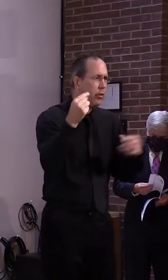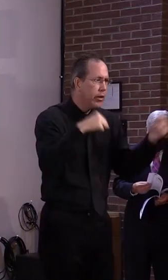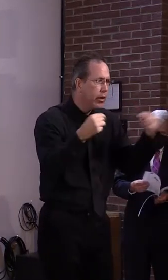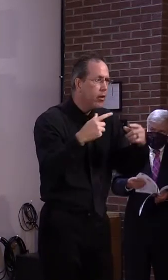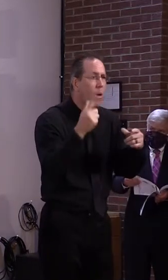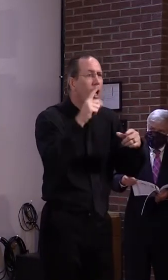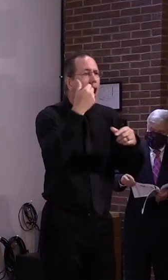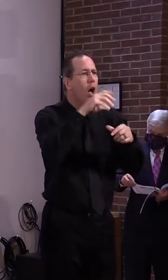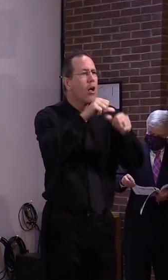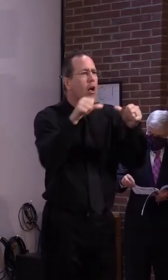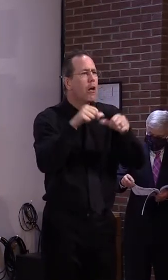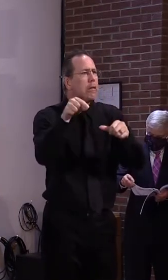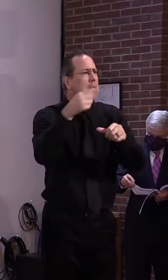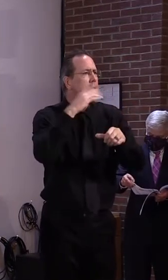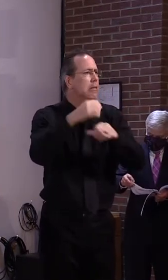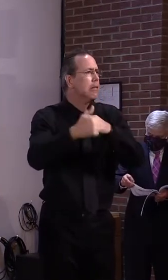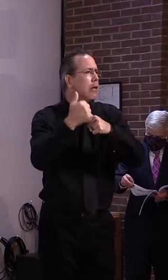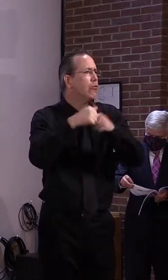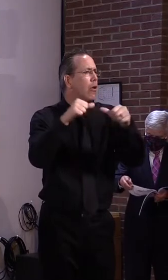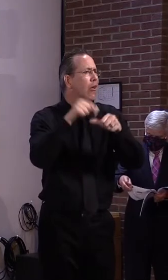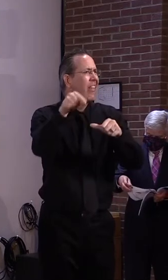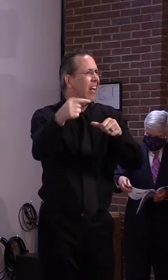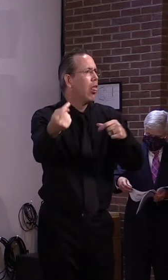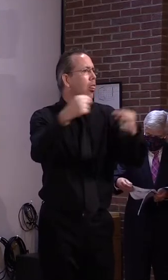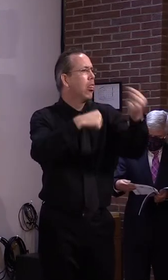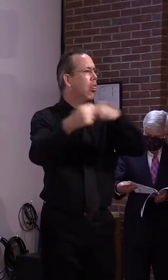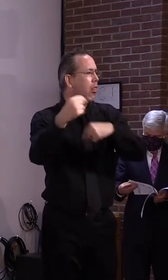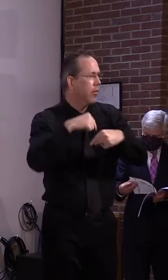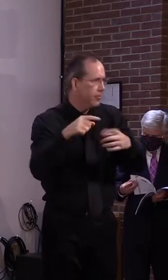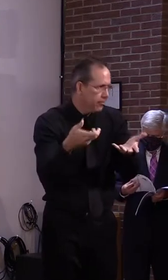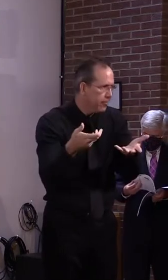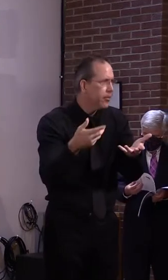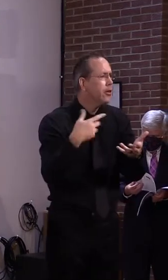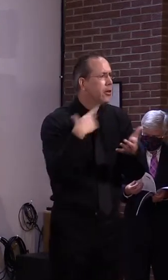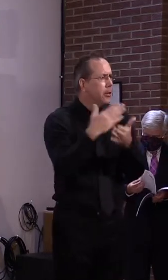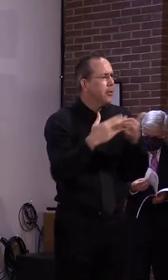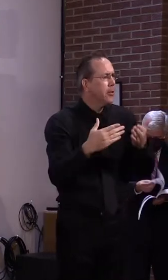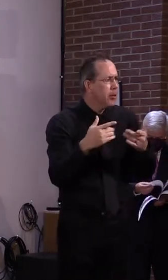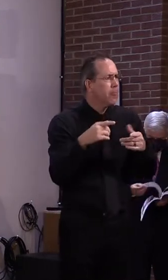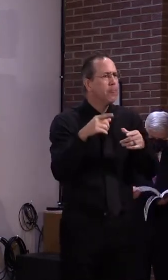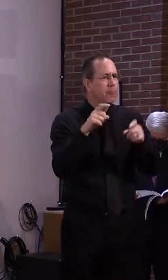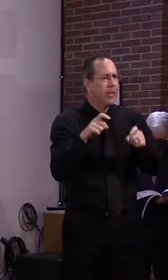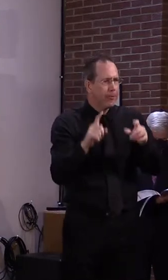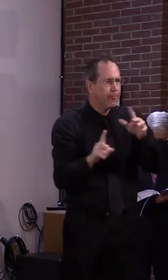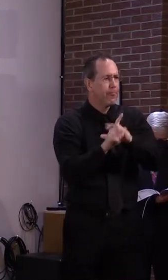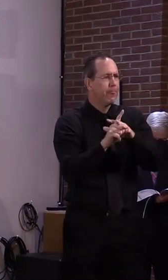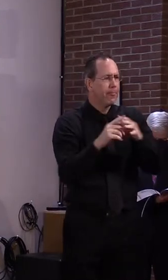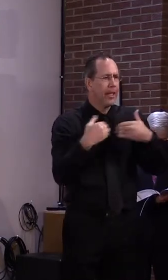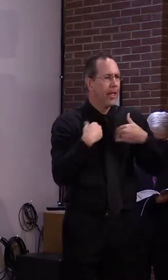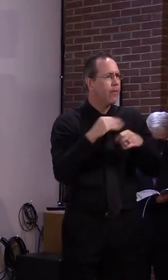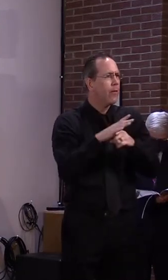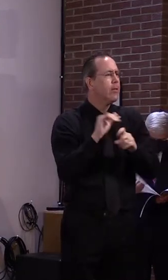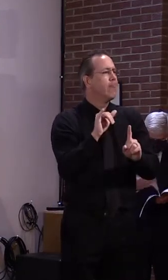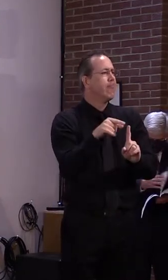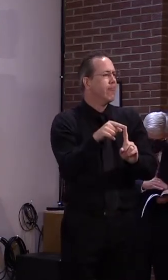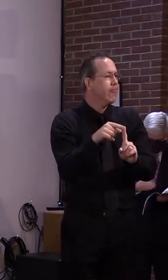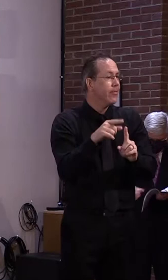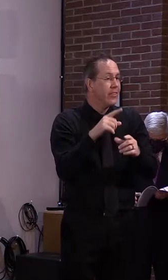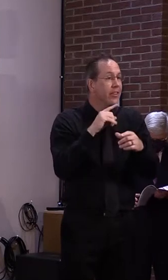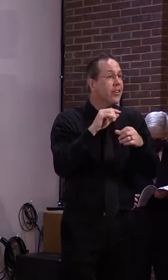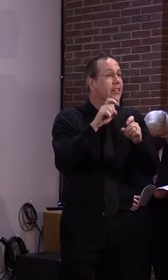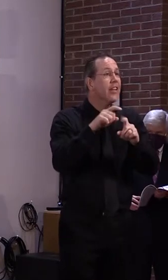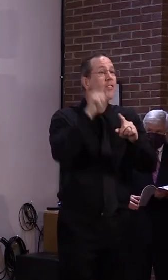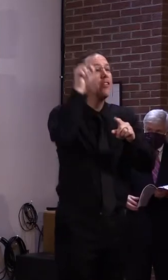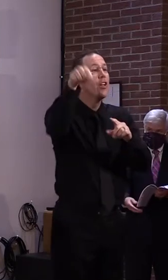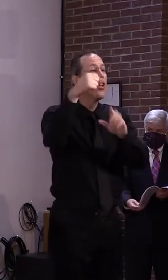are seeing students who have tested positive. Some of them are testing positive before arrival, so they're being held up